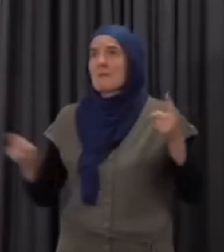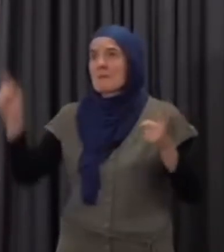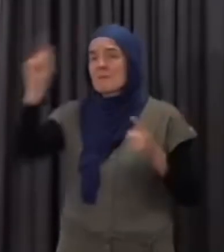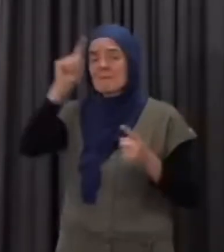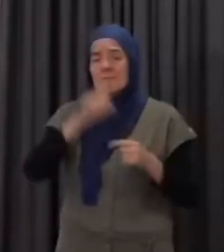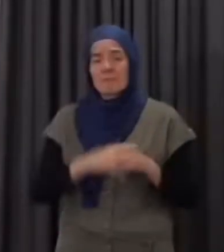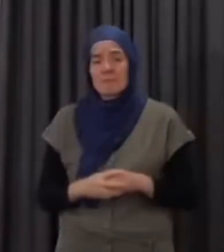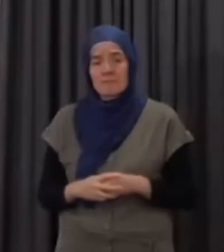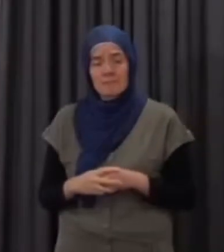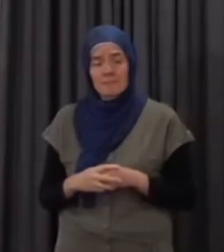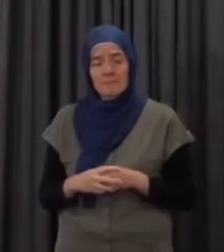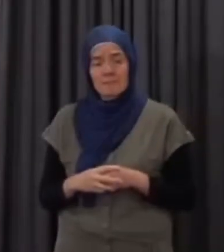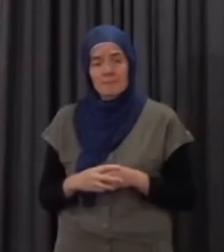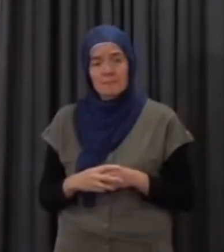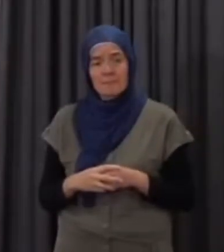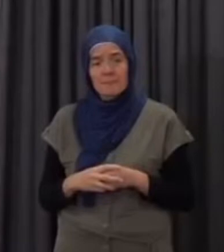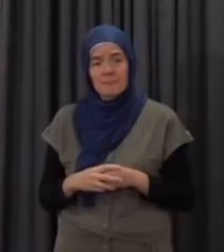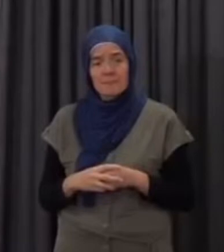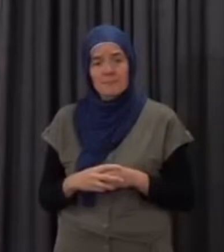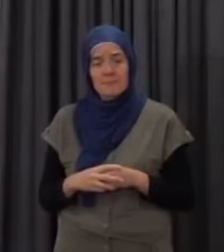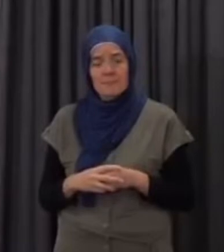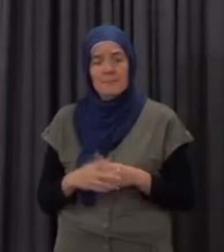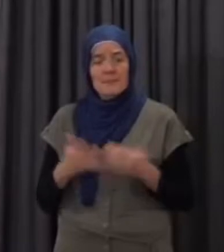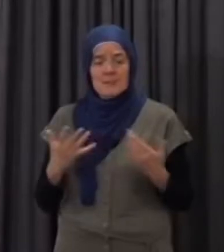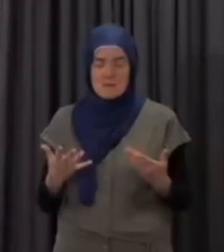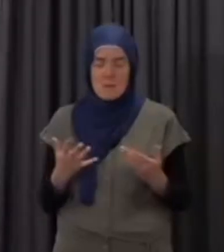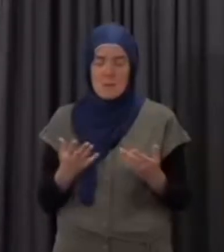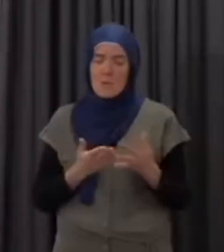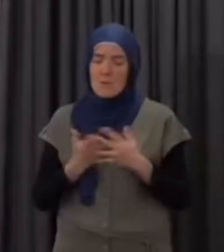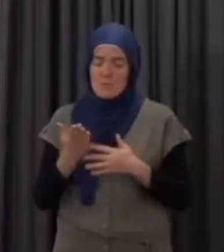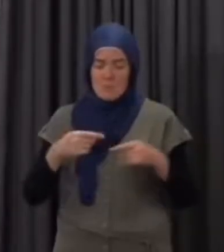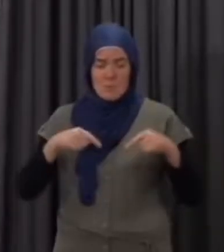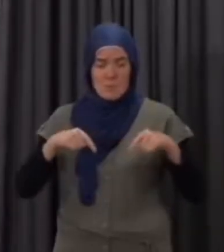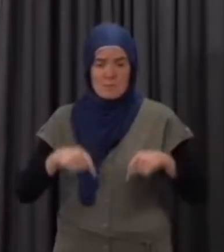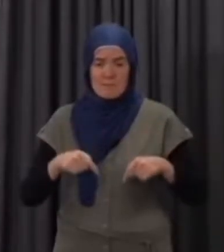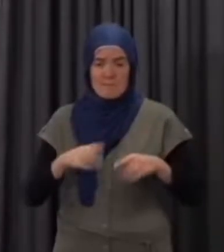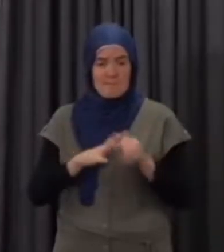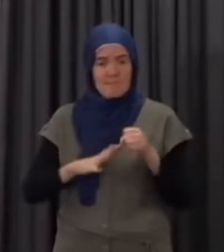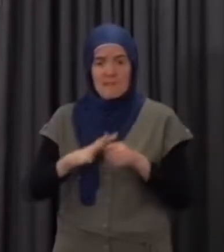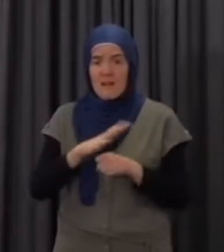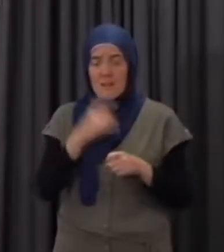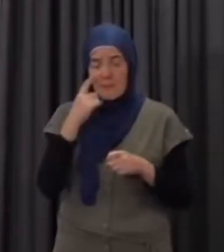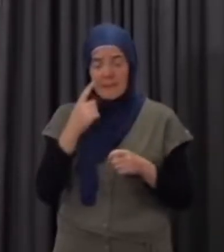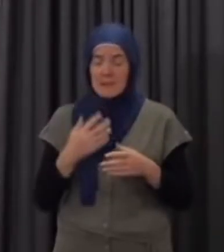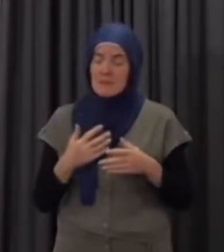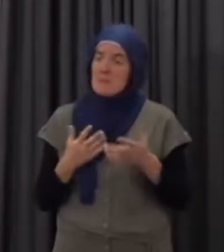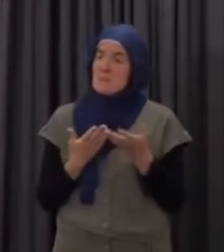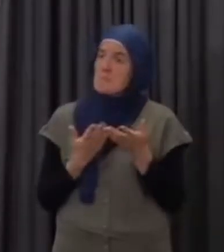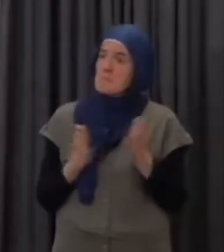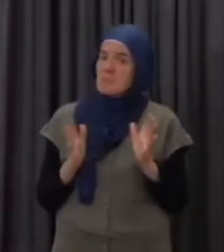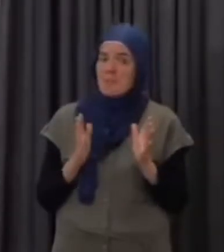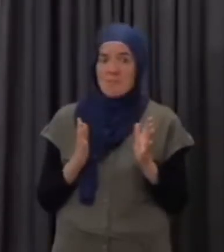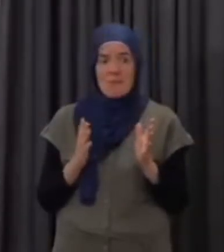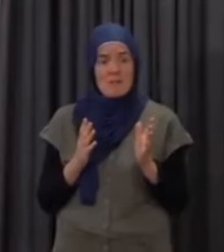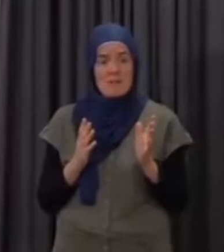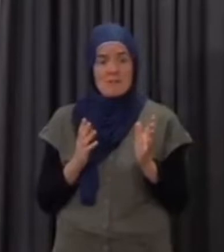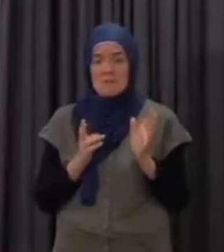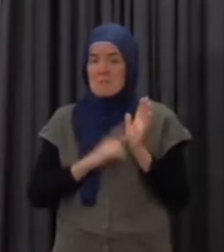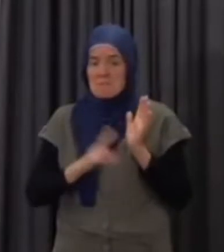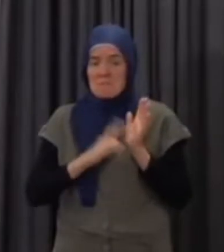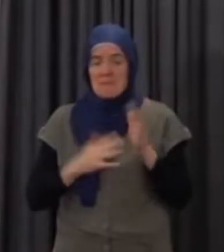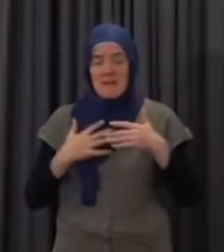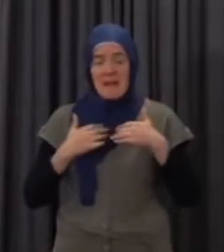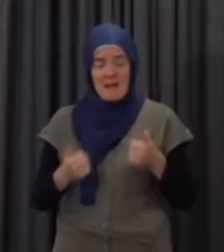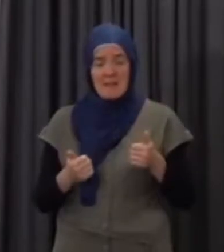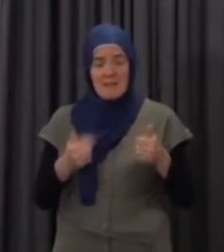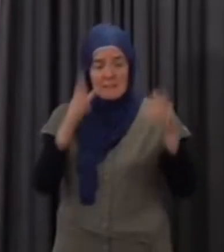even in these very difficult circumstances, to try and get out some of our messages around general health. I think one of the reasons that is driving